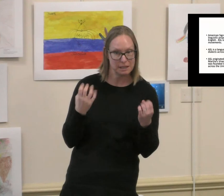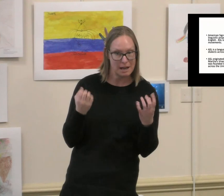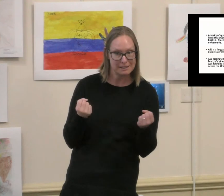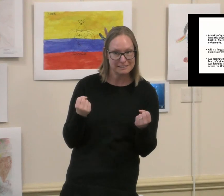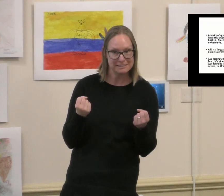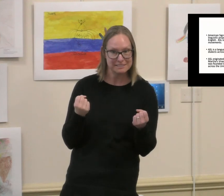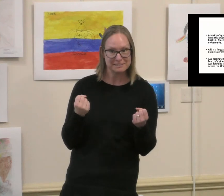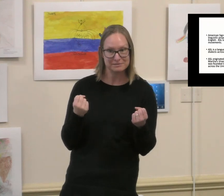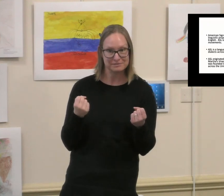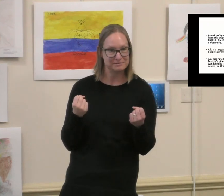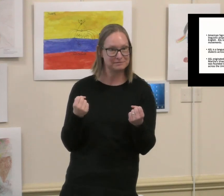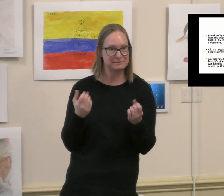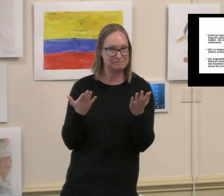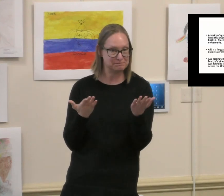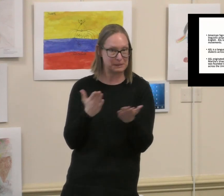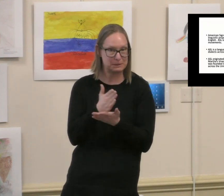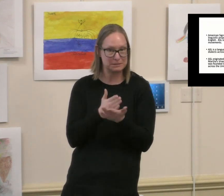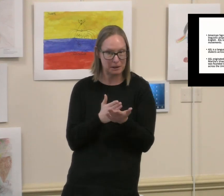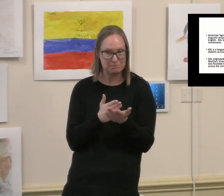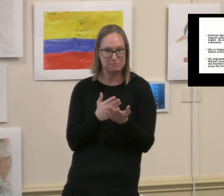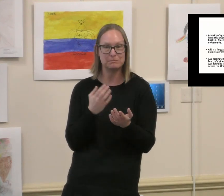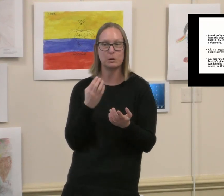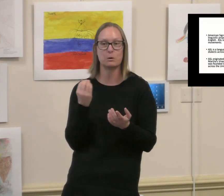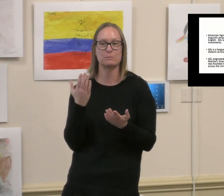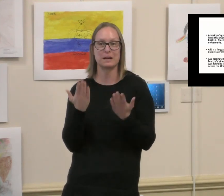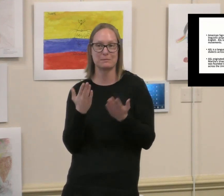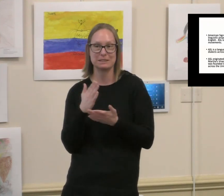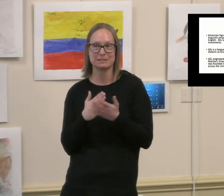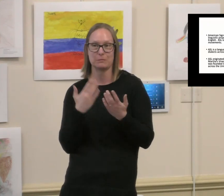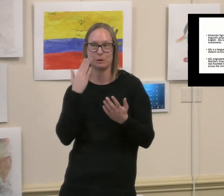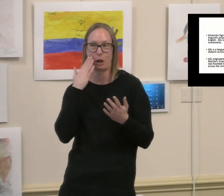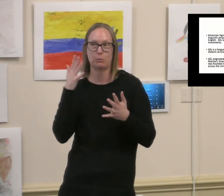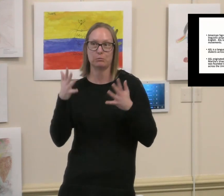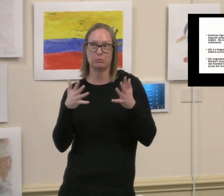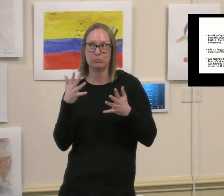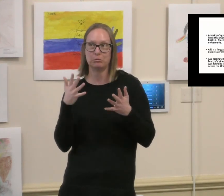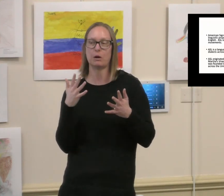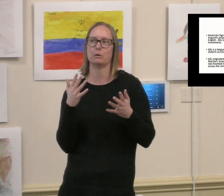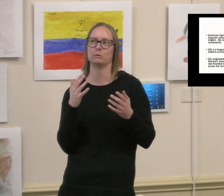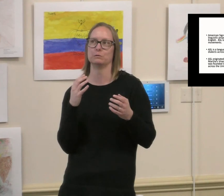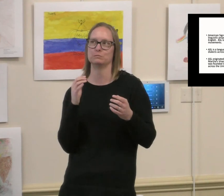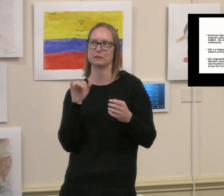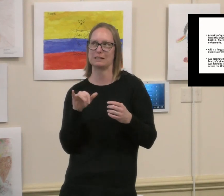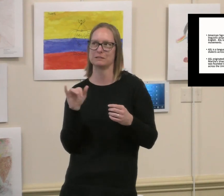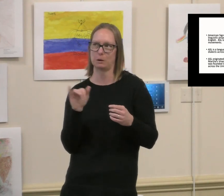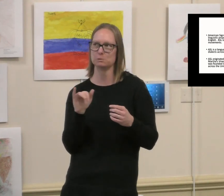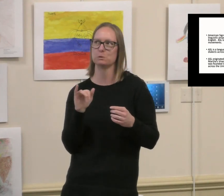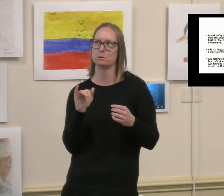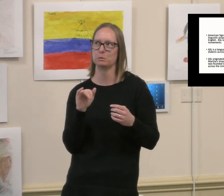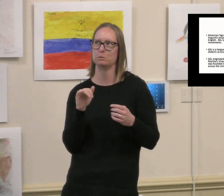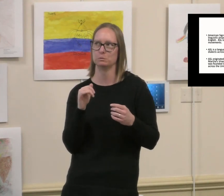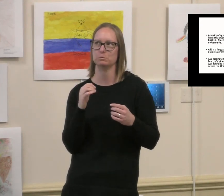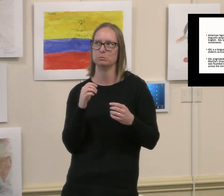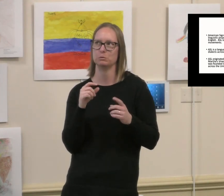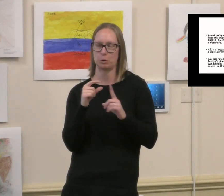Some of you may already know some signs, or maybe some of you might know some gestures